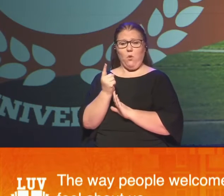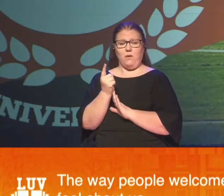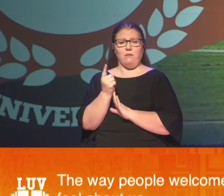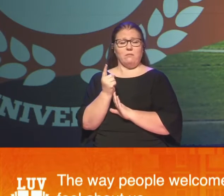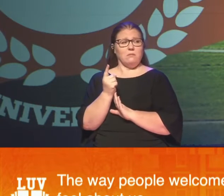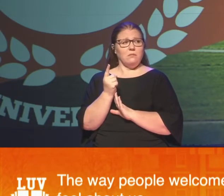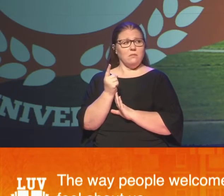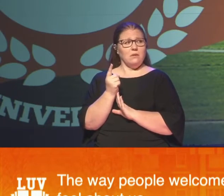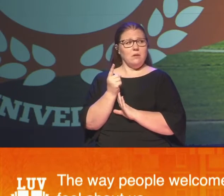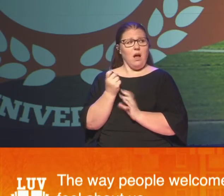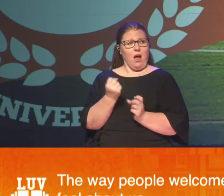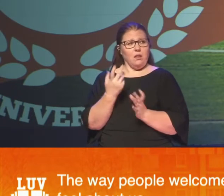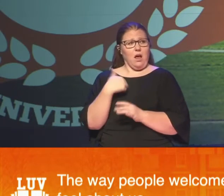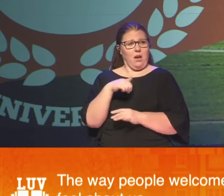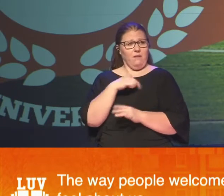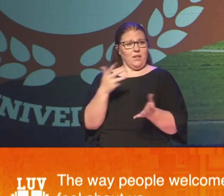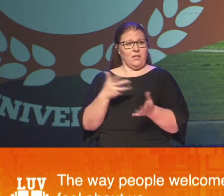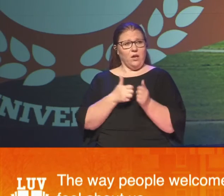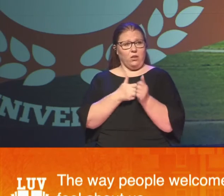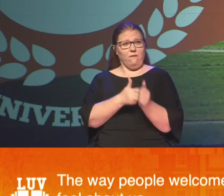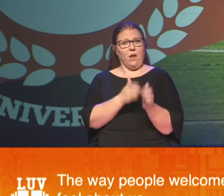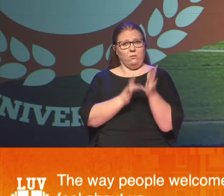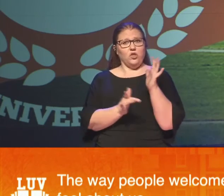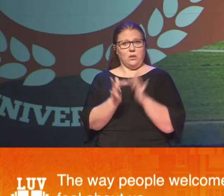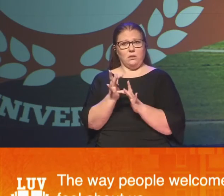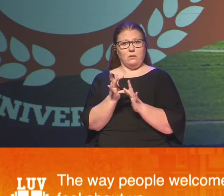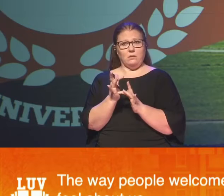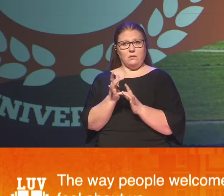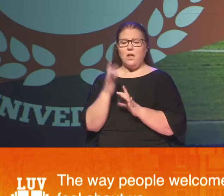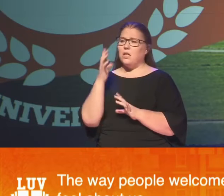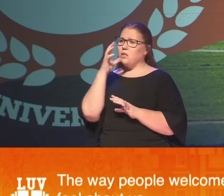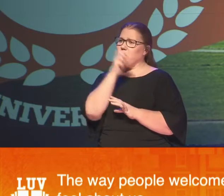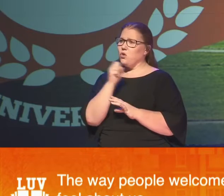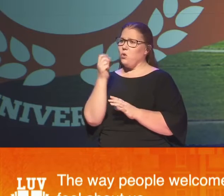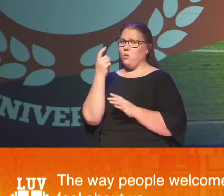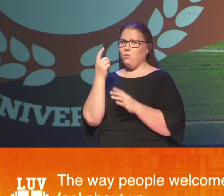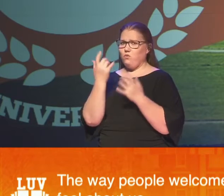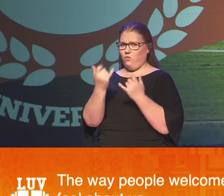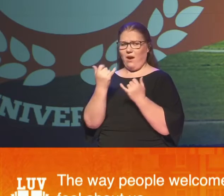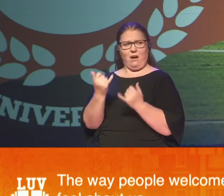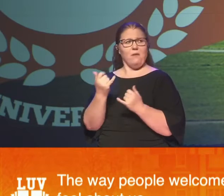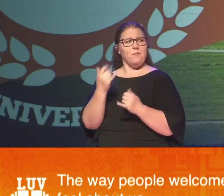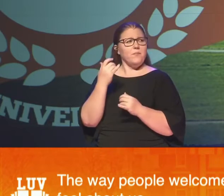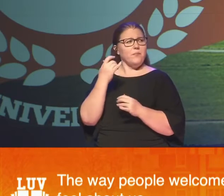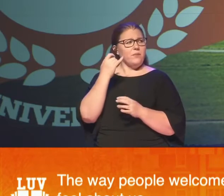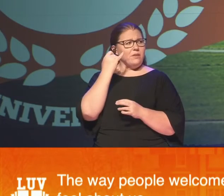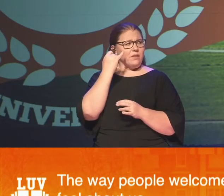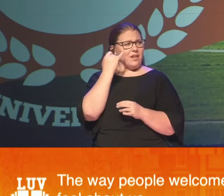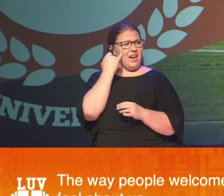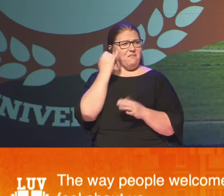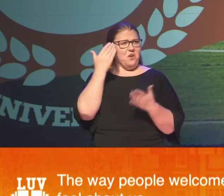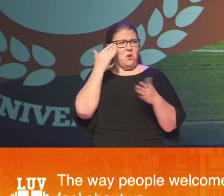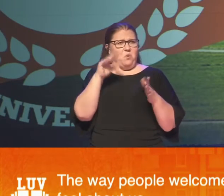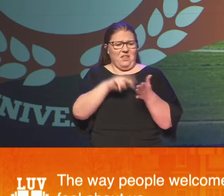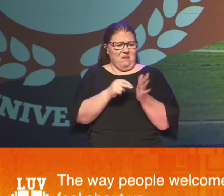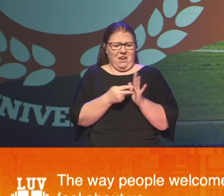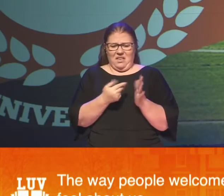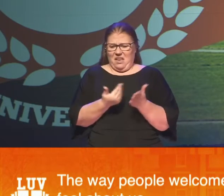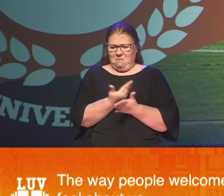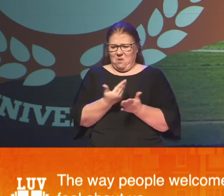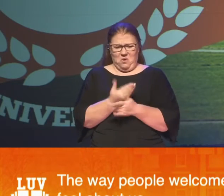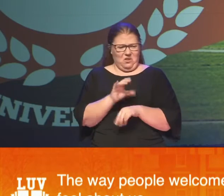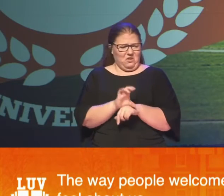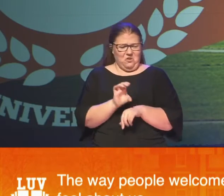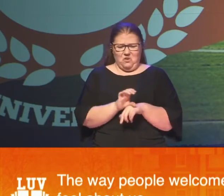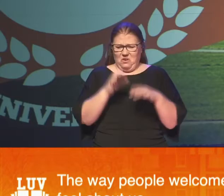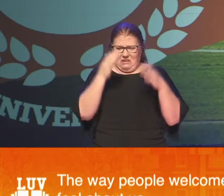a lot of us in the room are followers of Jesus. And let's assume for the moment that if you would say, I'm not sure what that means, or I'm kind of new to the whole church